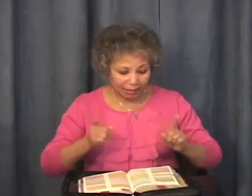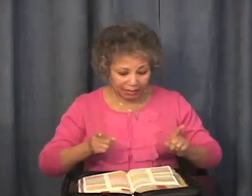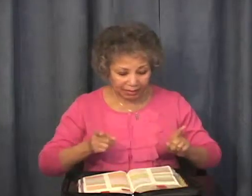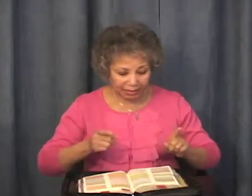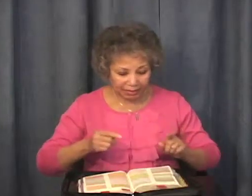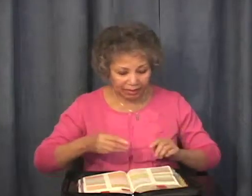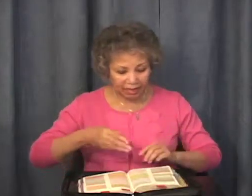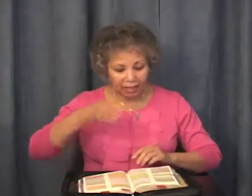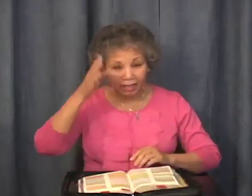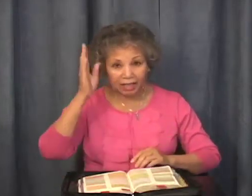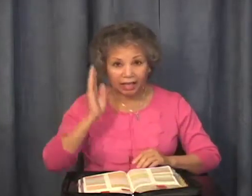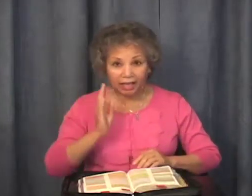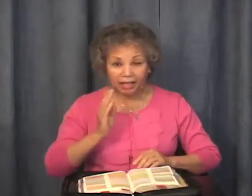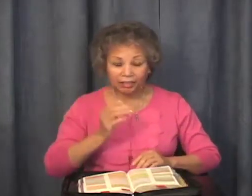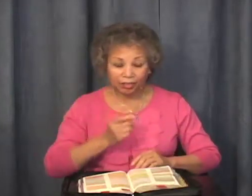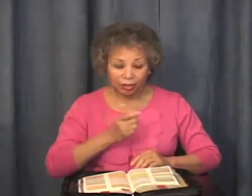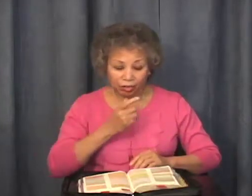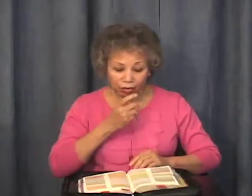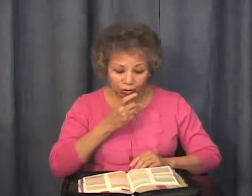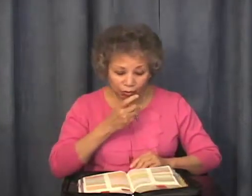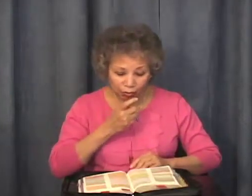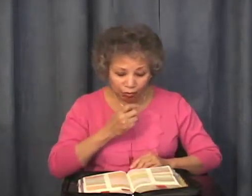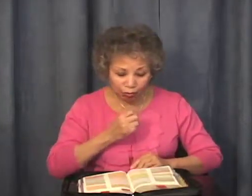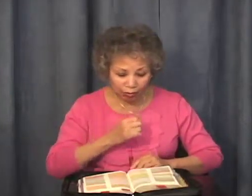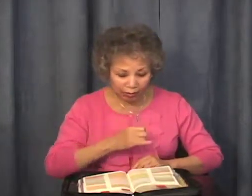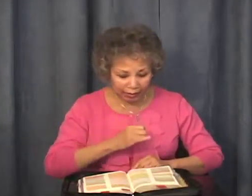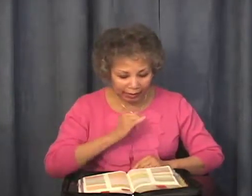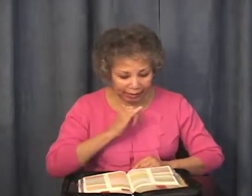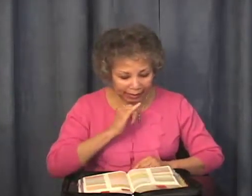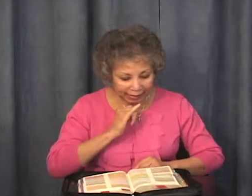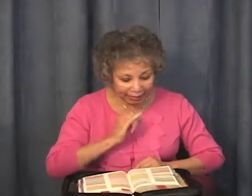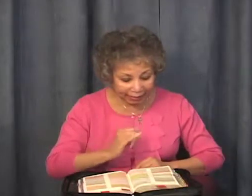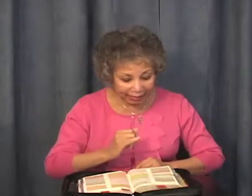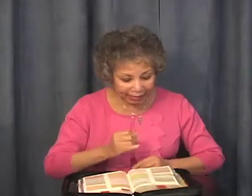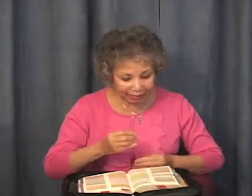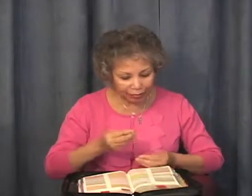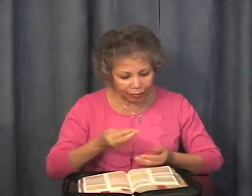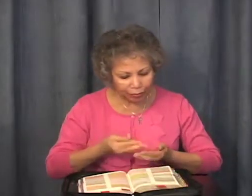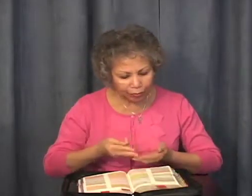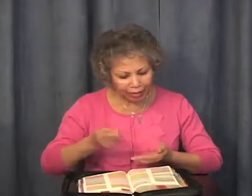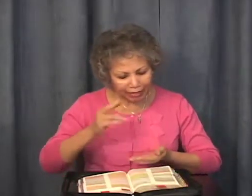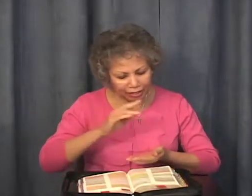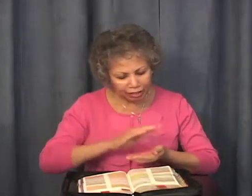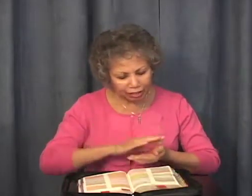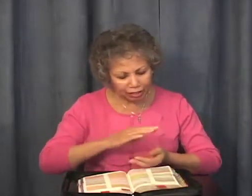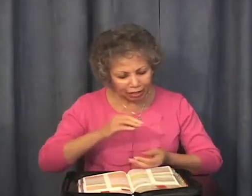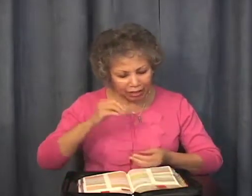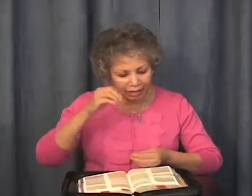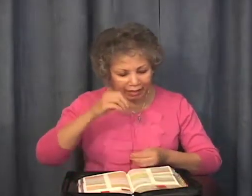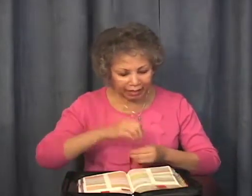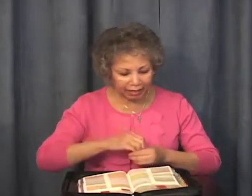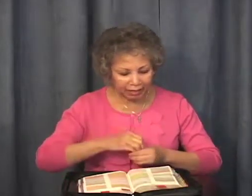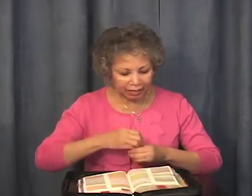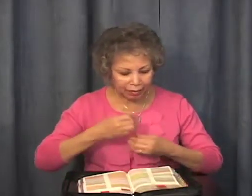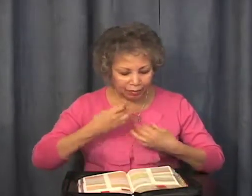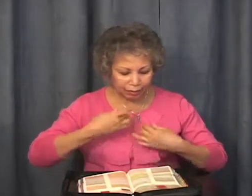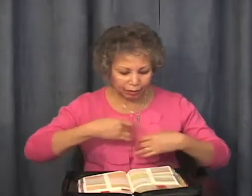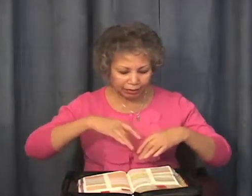But God, who is rich in